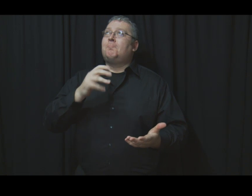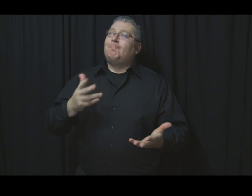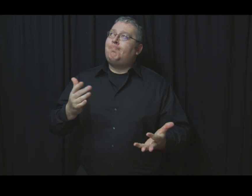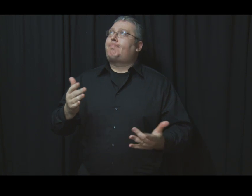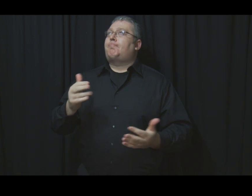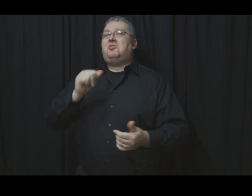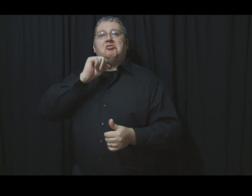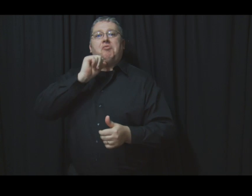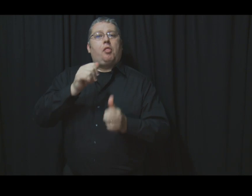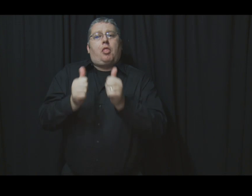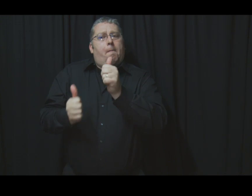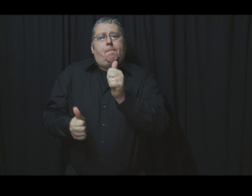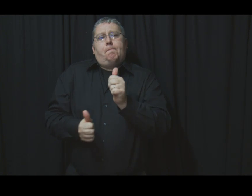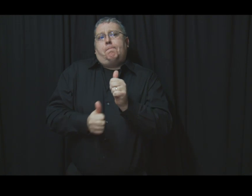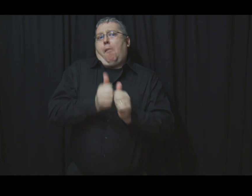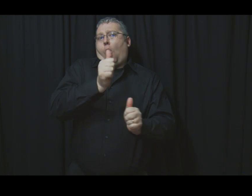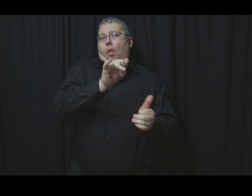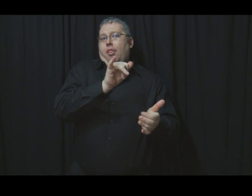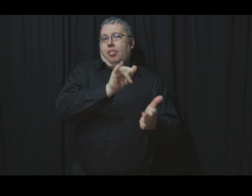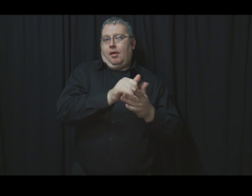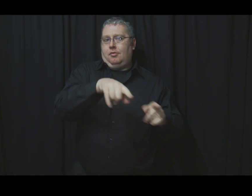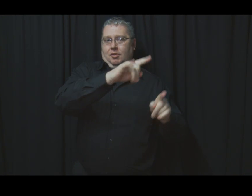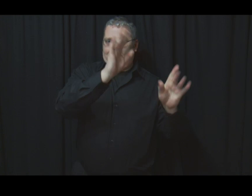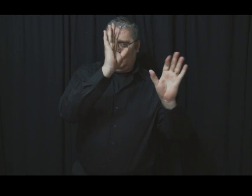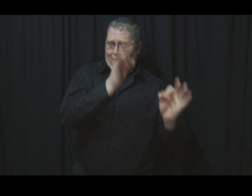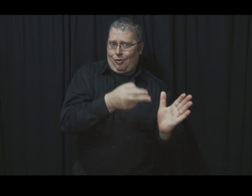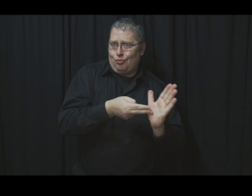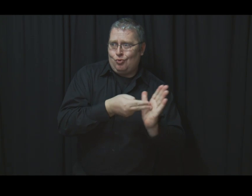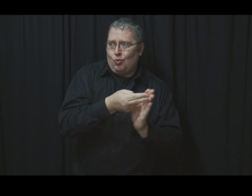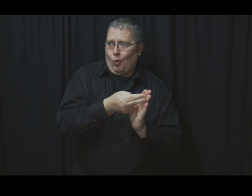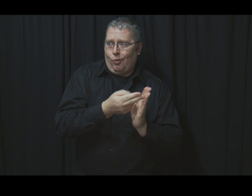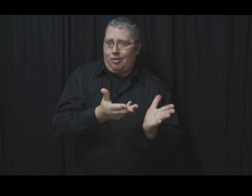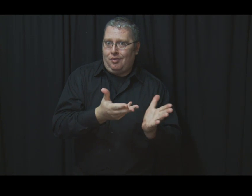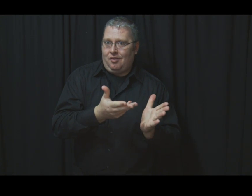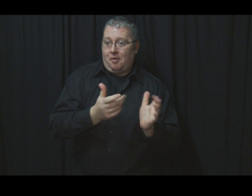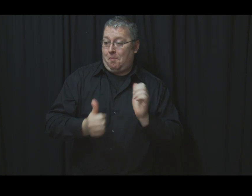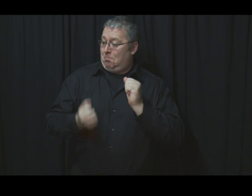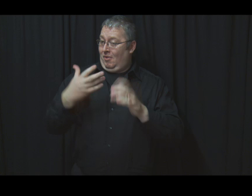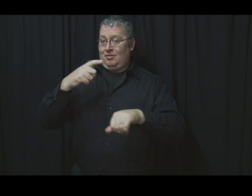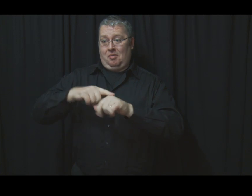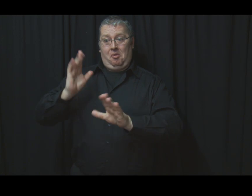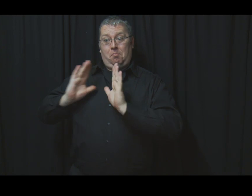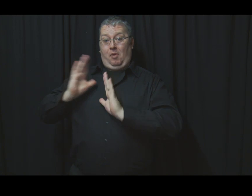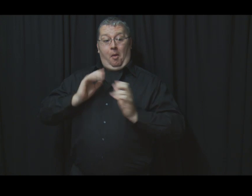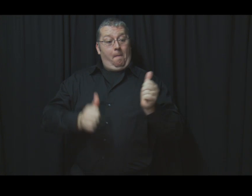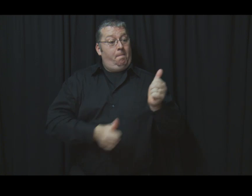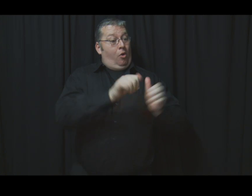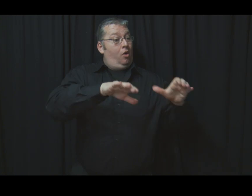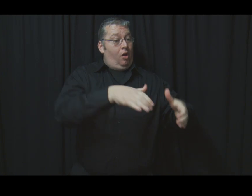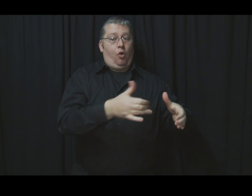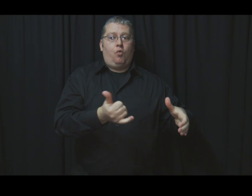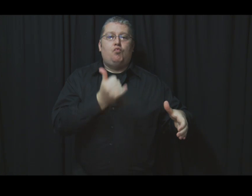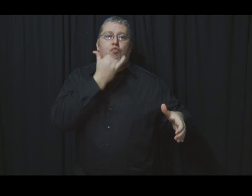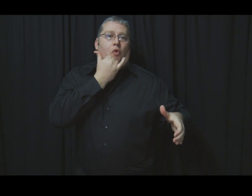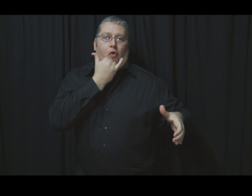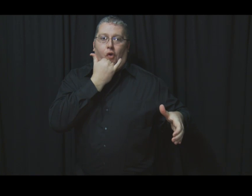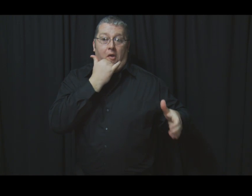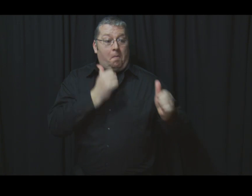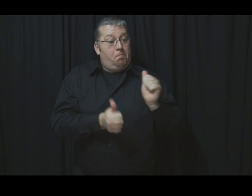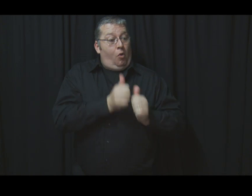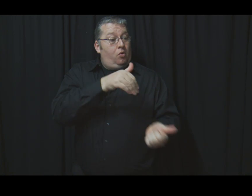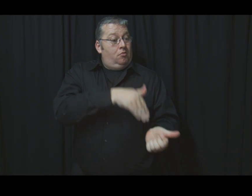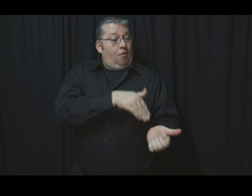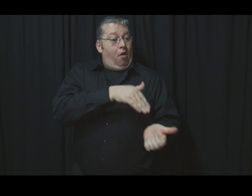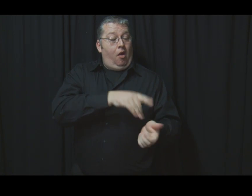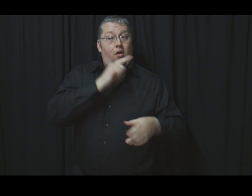the majority that's a judge of truth. There have been many times in the past when the majority have got it wrong. The majority of doctors in England once